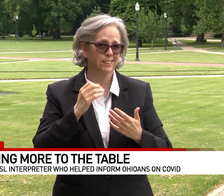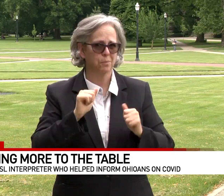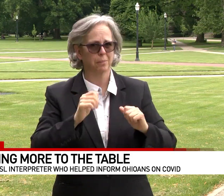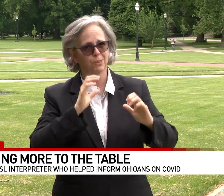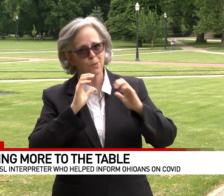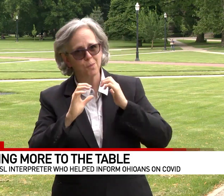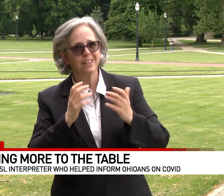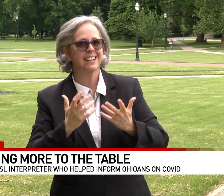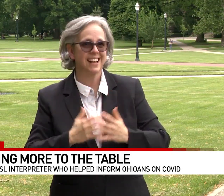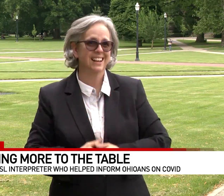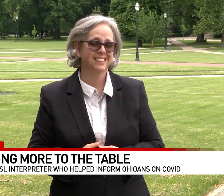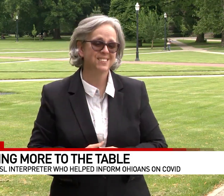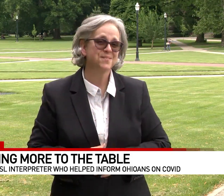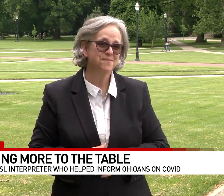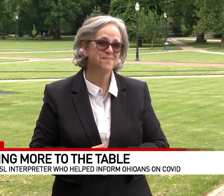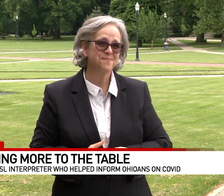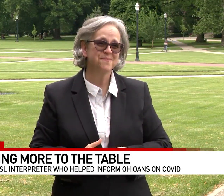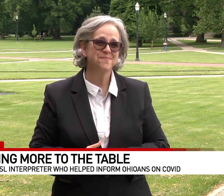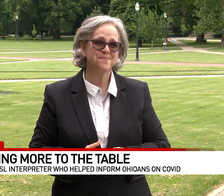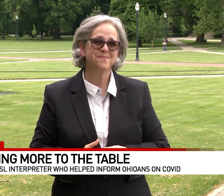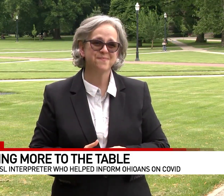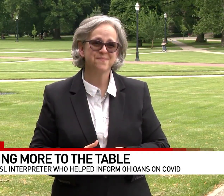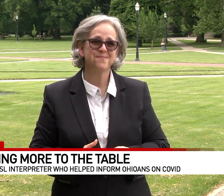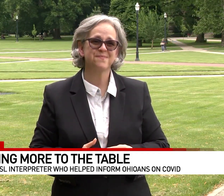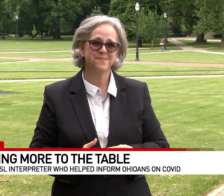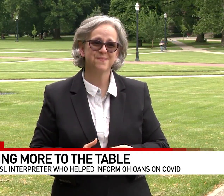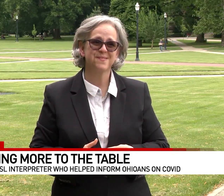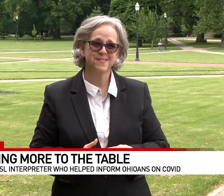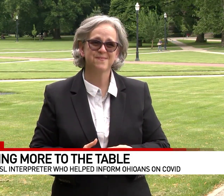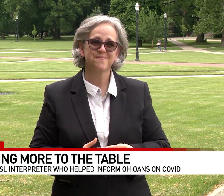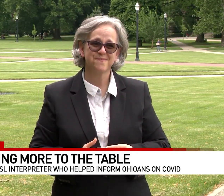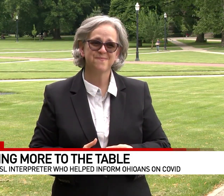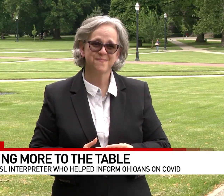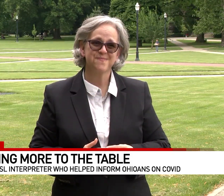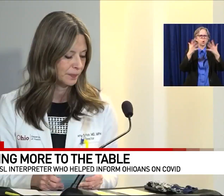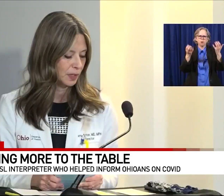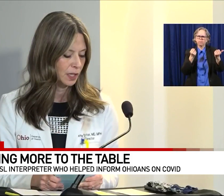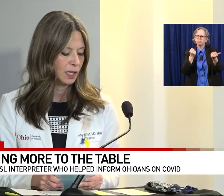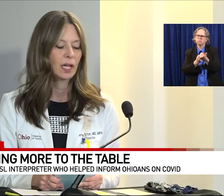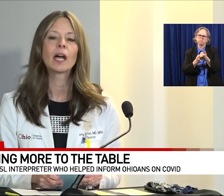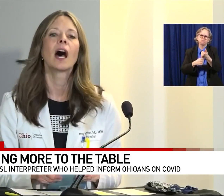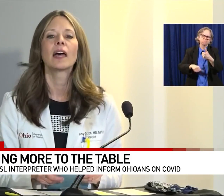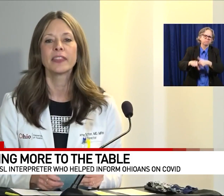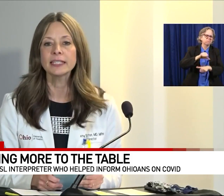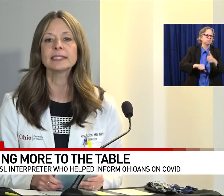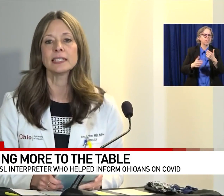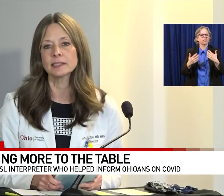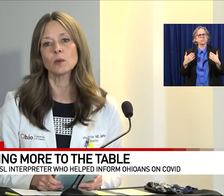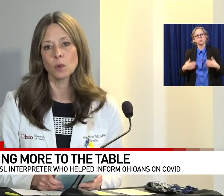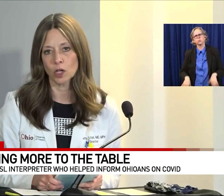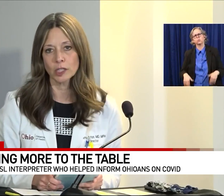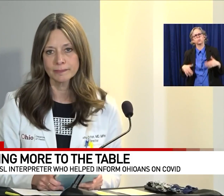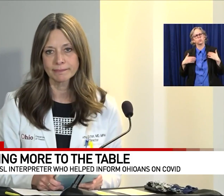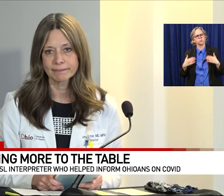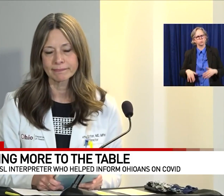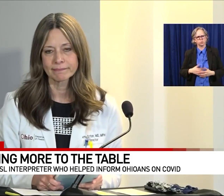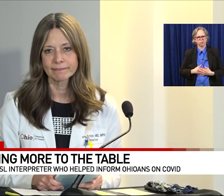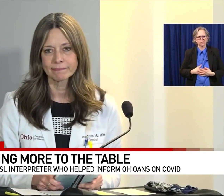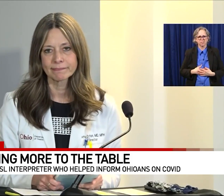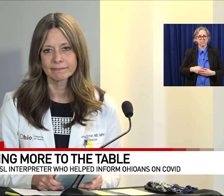So it's a really valuable, critical part of American Sign Language. That critical component raised the profile of her work as